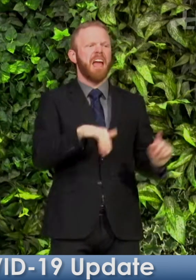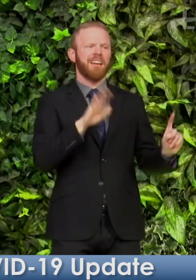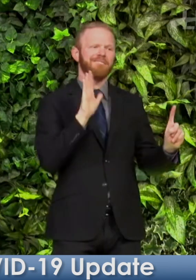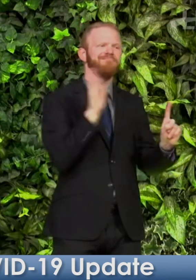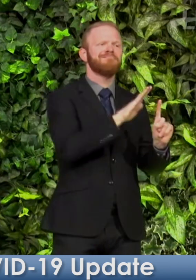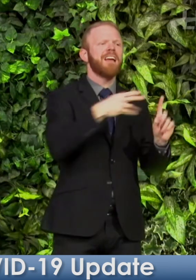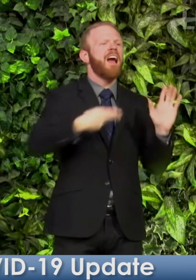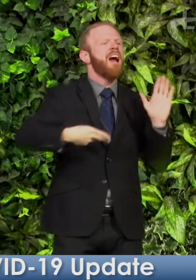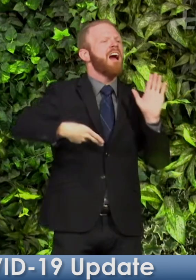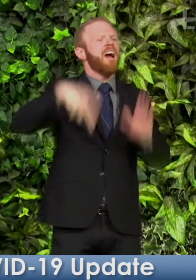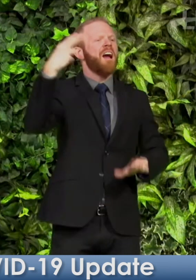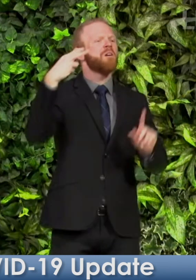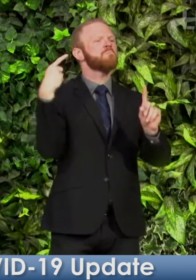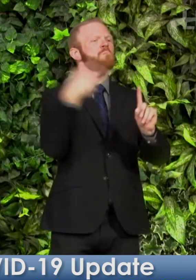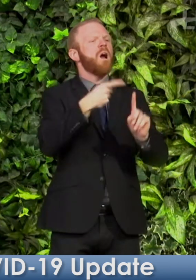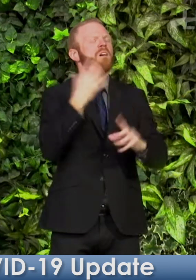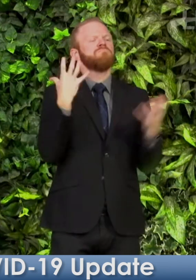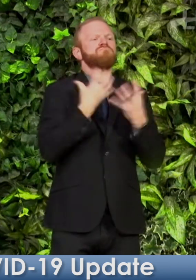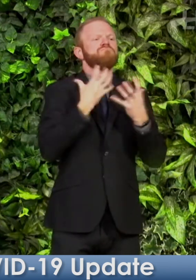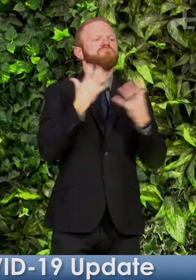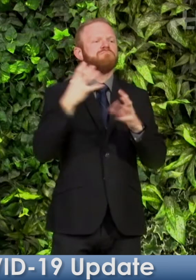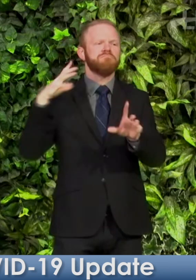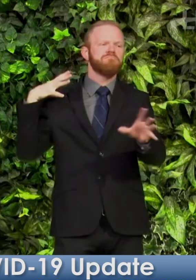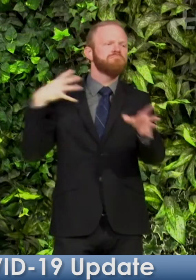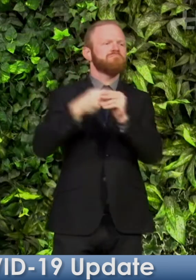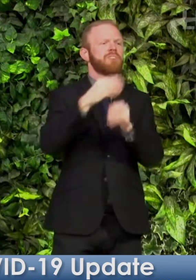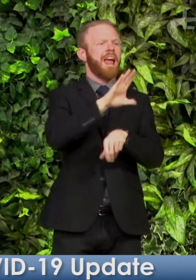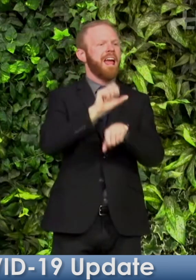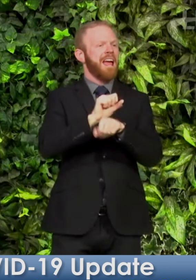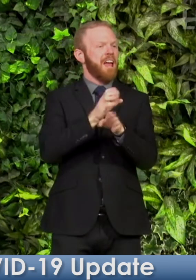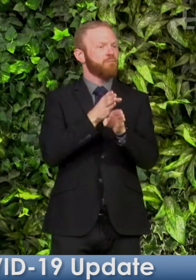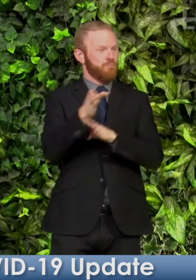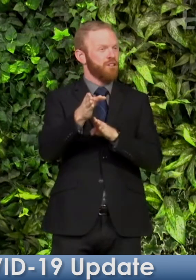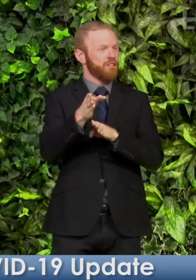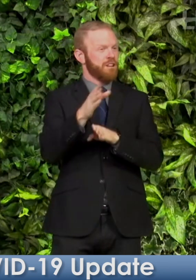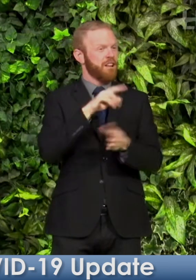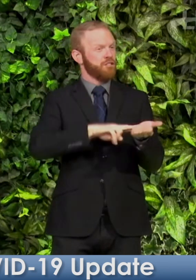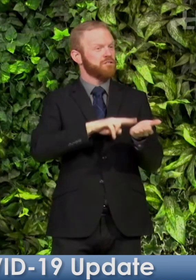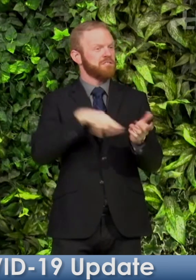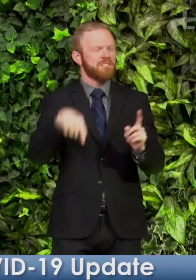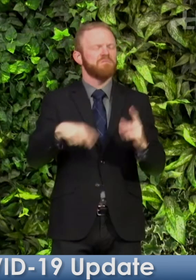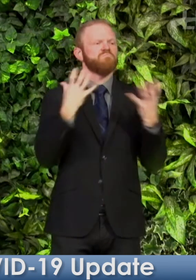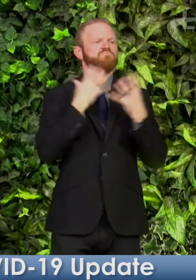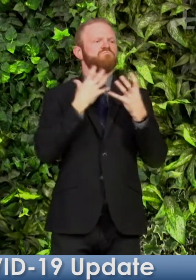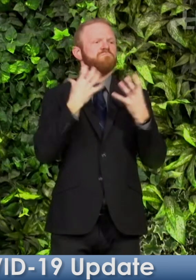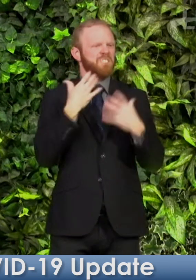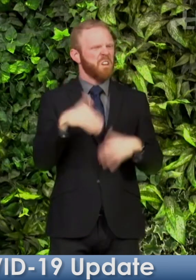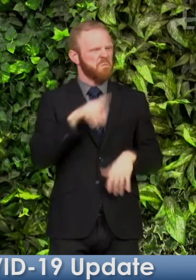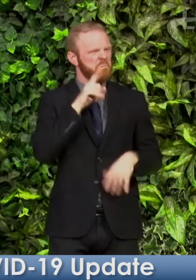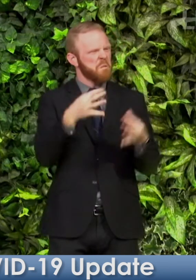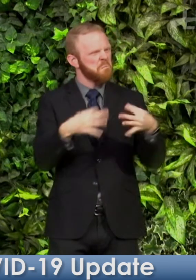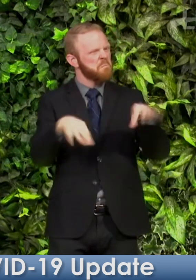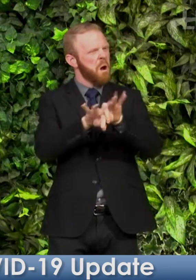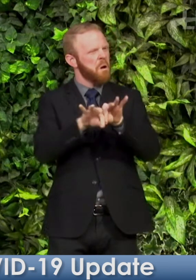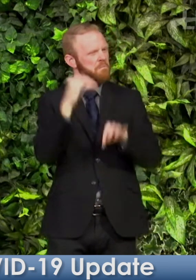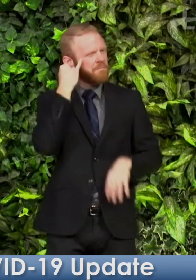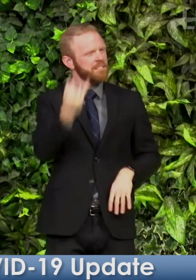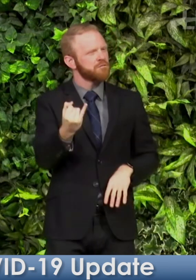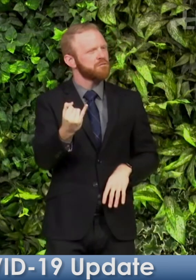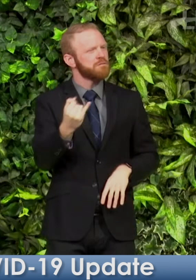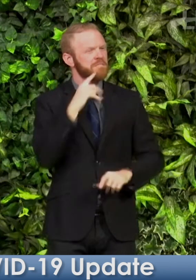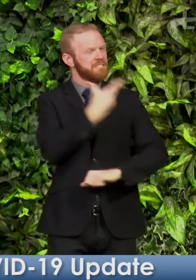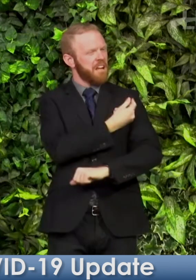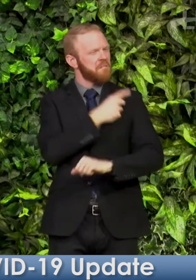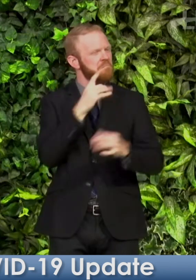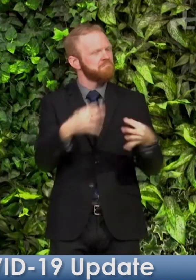calling as a nurse. That's how important vaccination has become, and Long Beach's